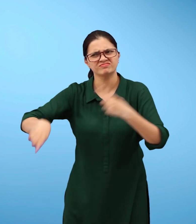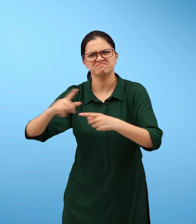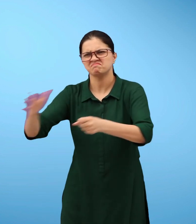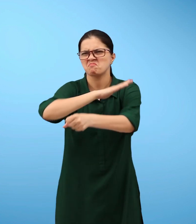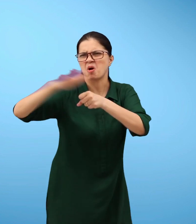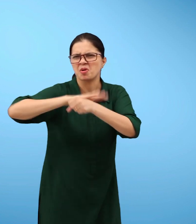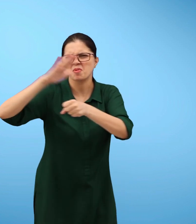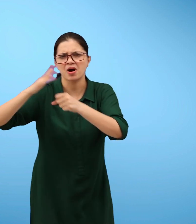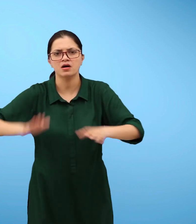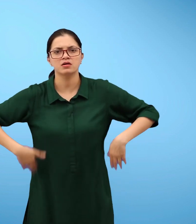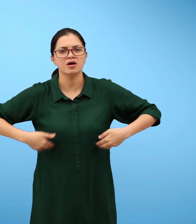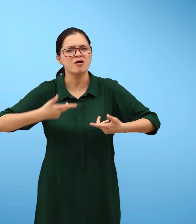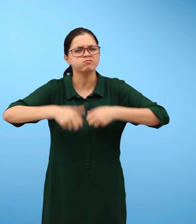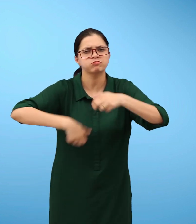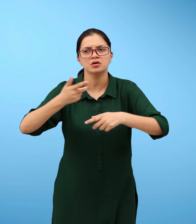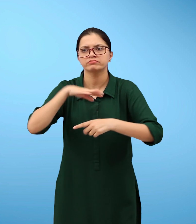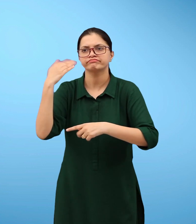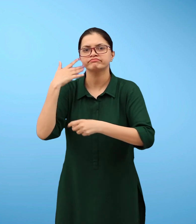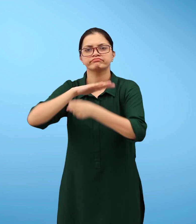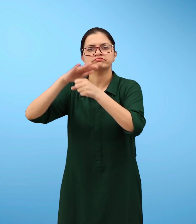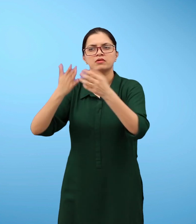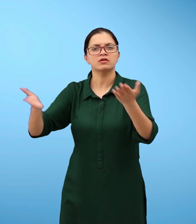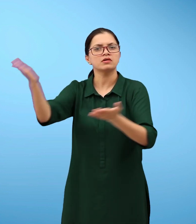and decided to kill them.